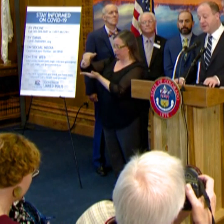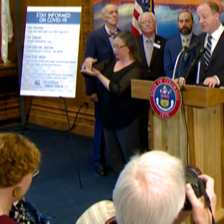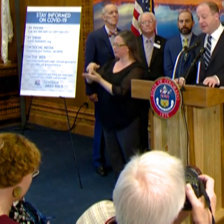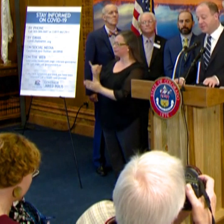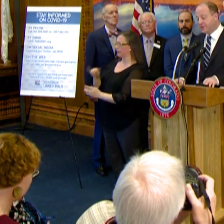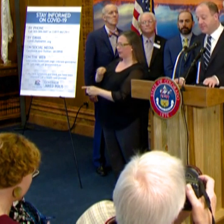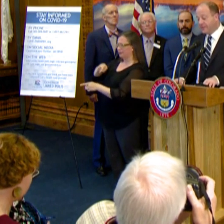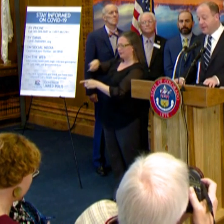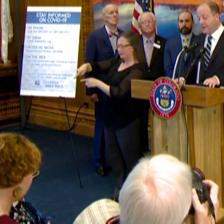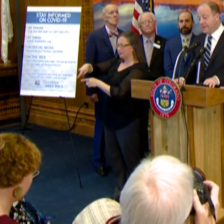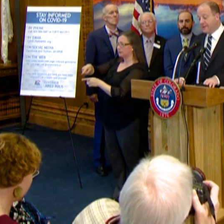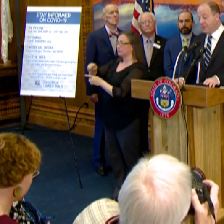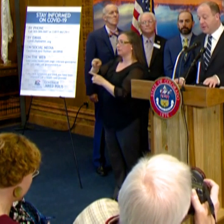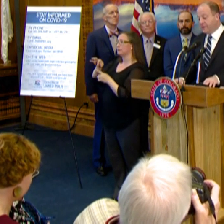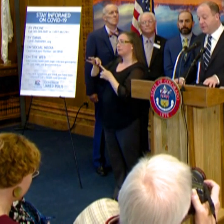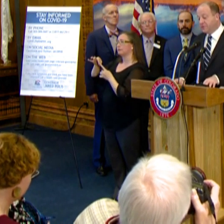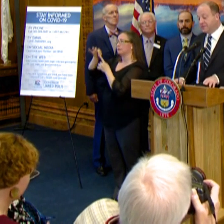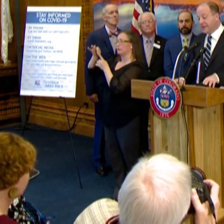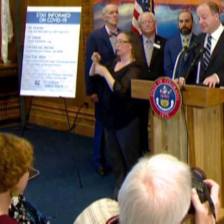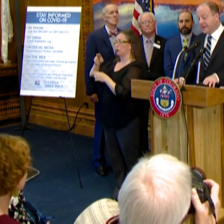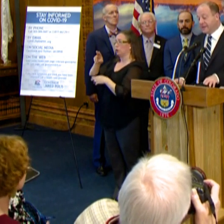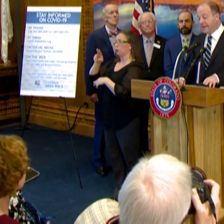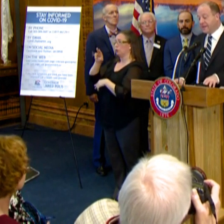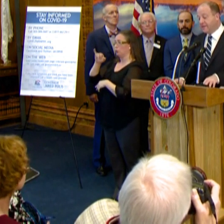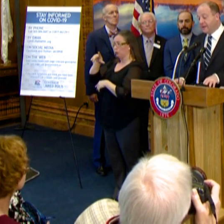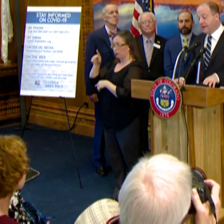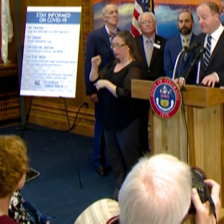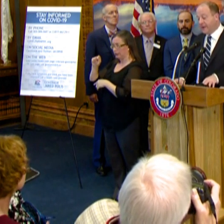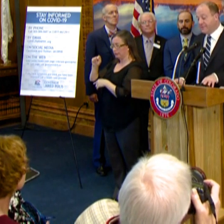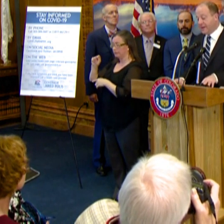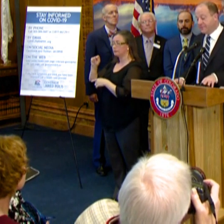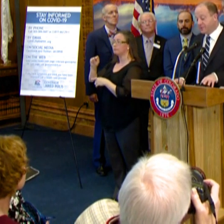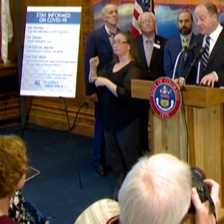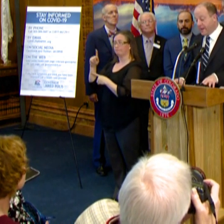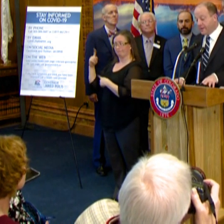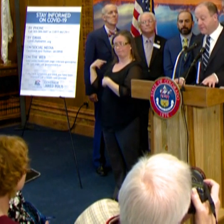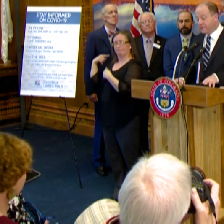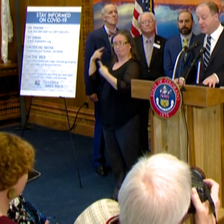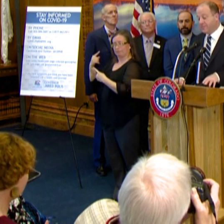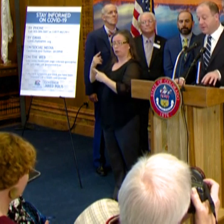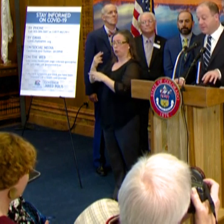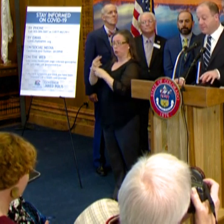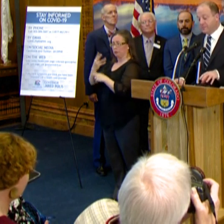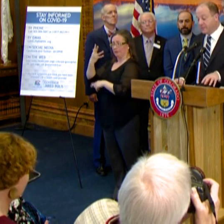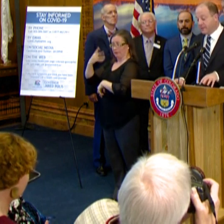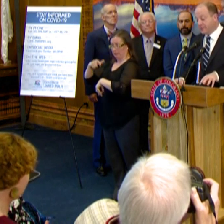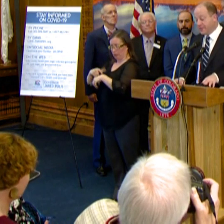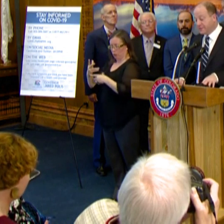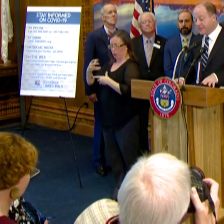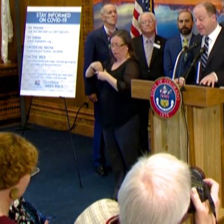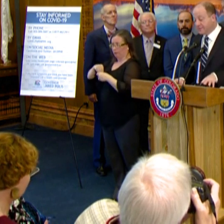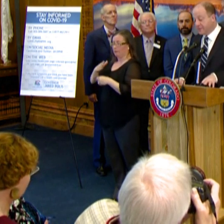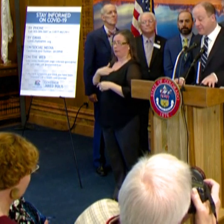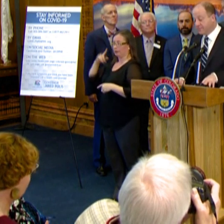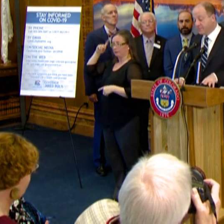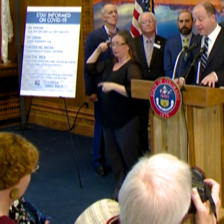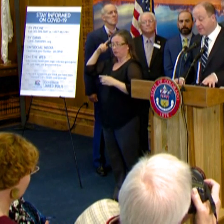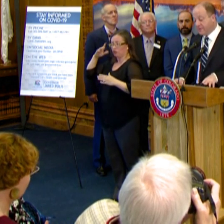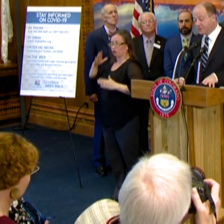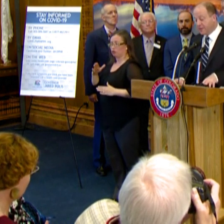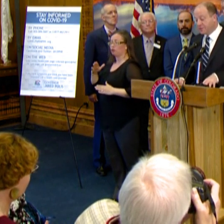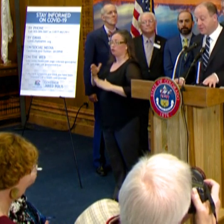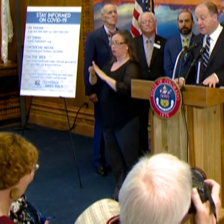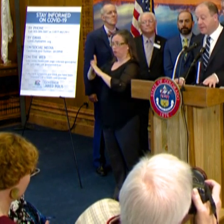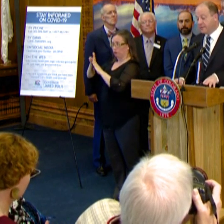our specialized unit that we've used, as I indicated, 5 times during my governorship and a couple dozen times in the